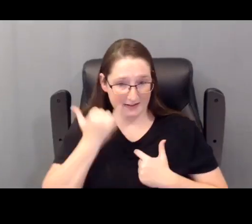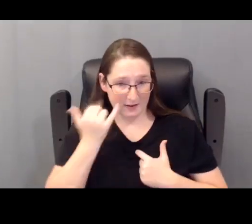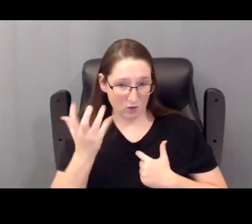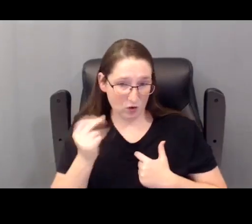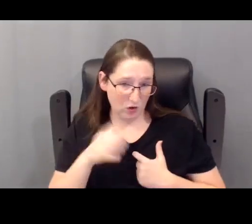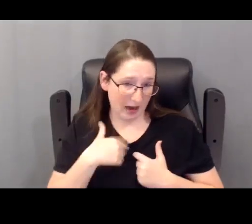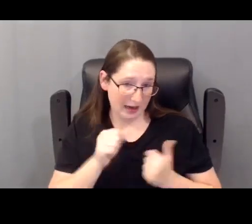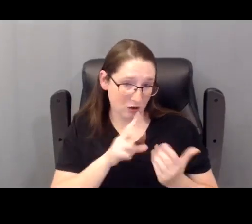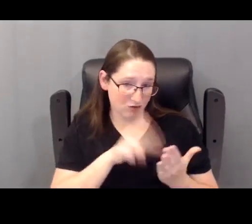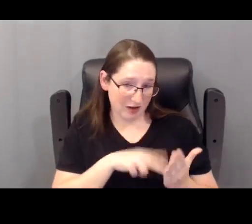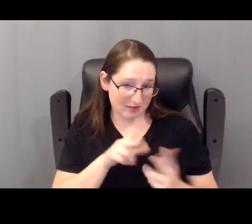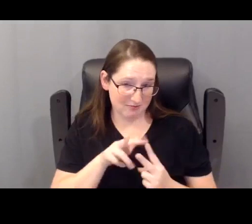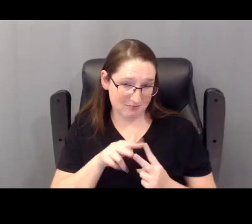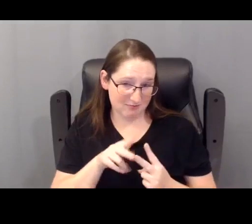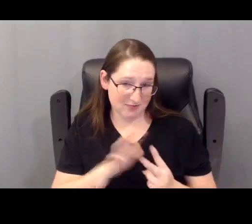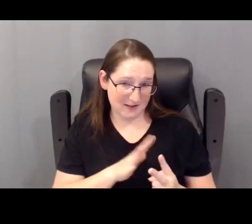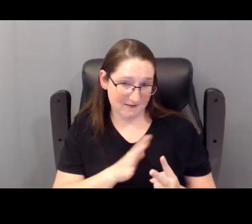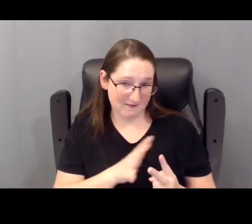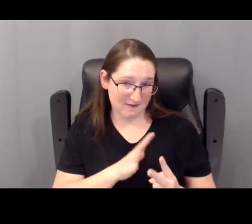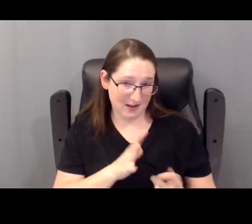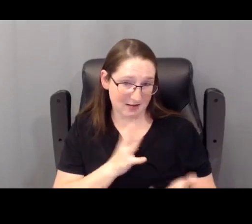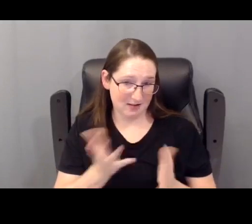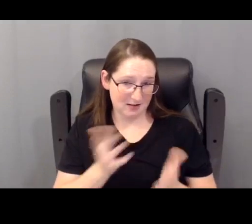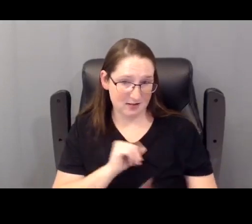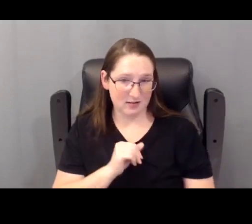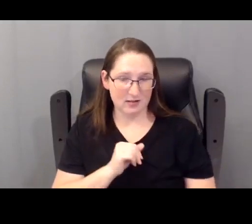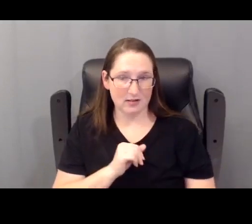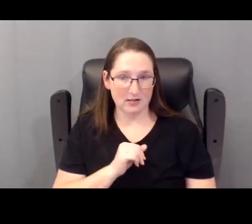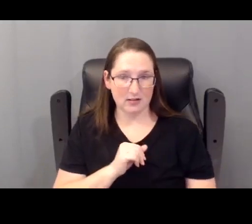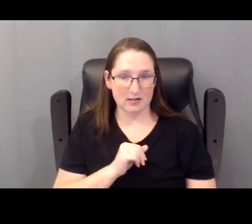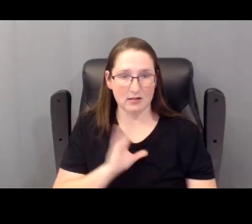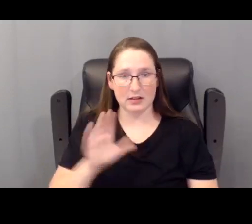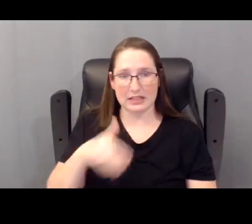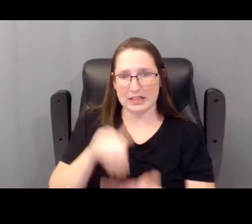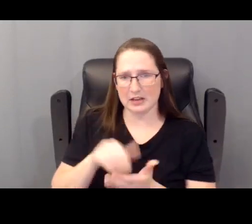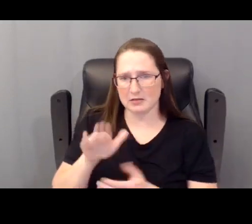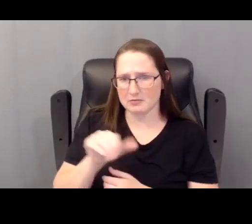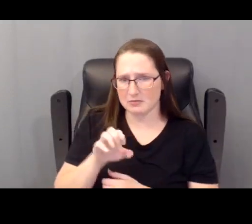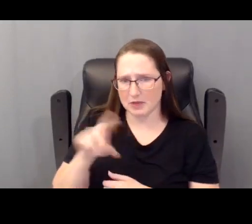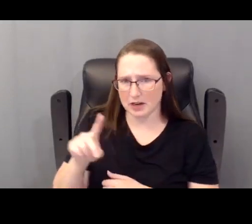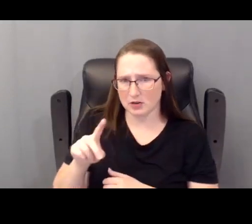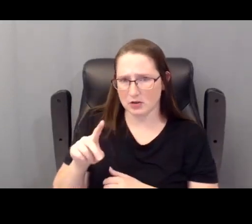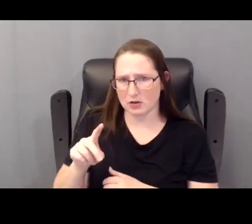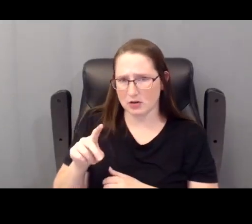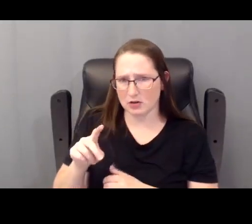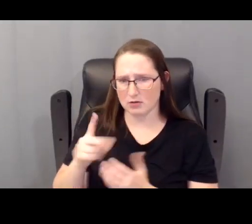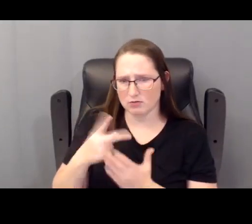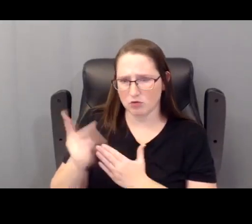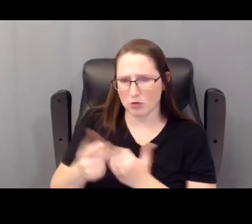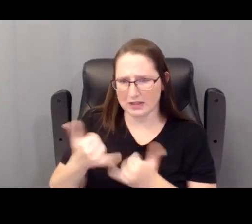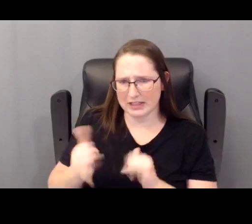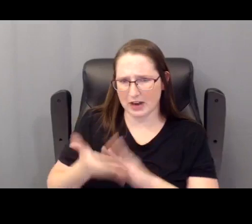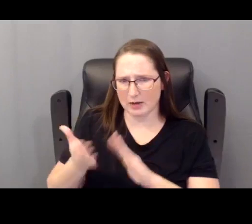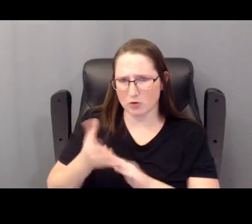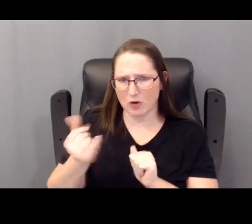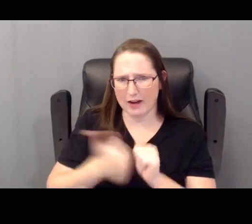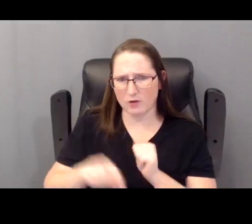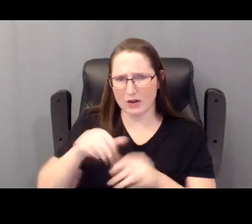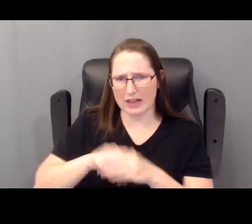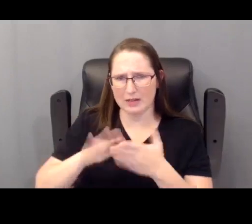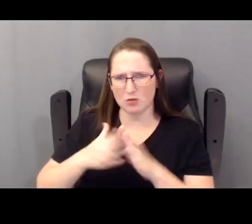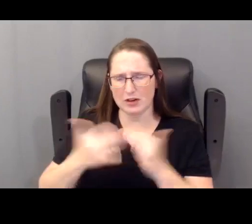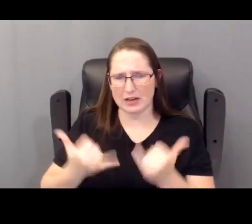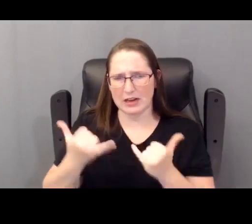will read it. And if you request more about it, it's are center-based programs still in operation, or is everyone in the community now, as a